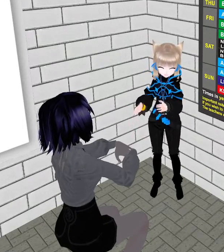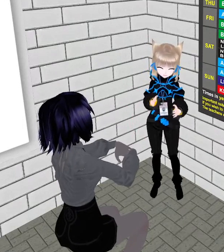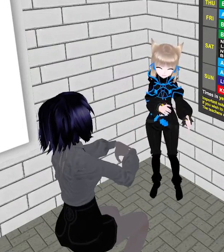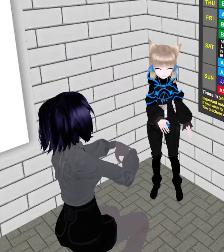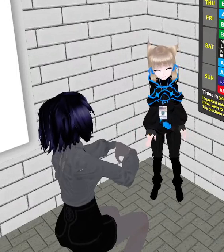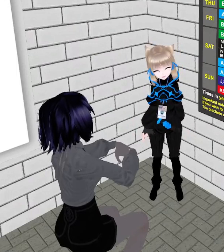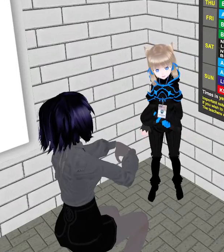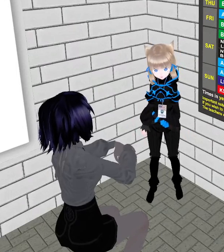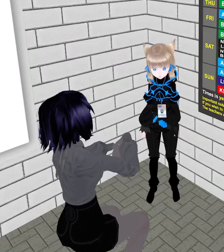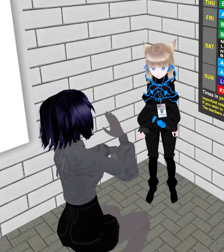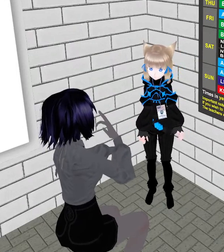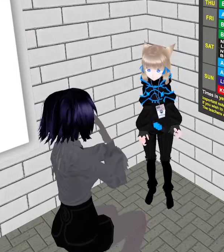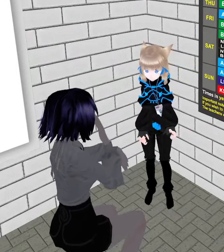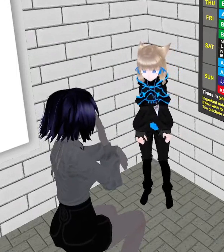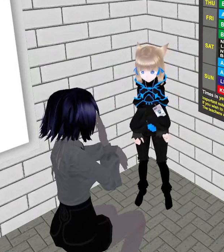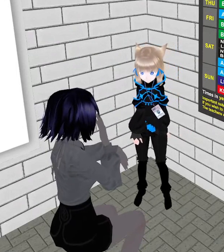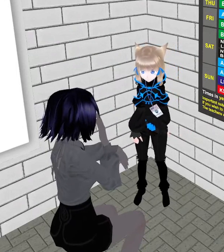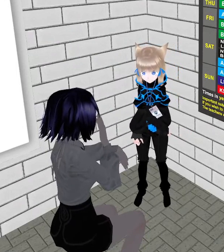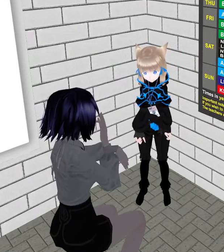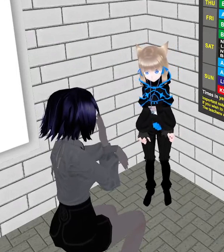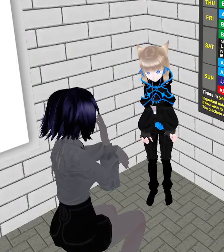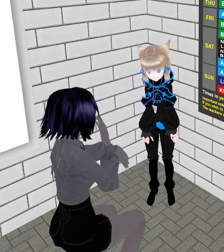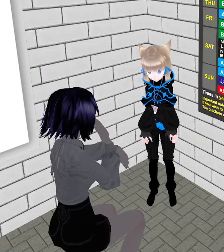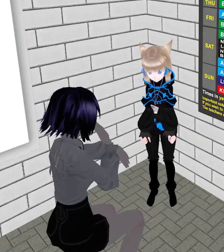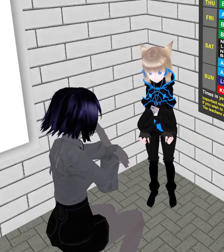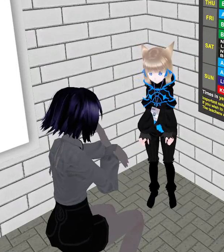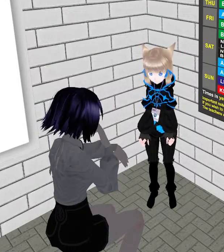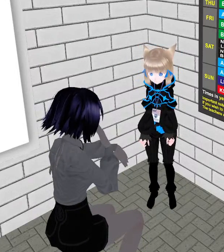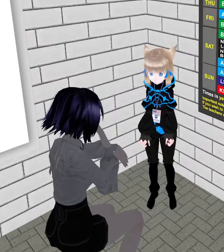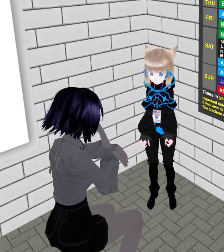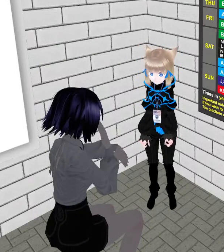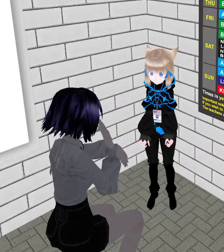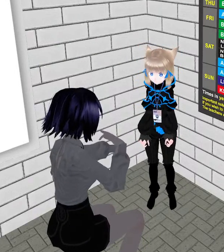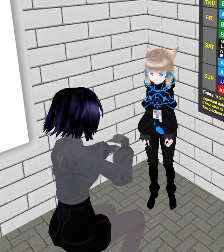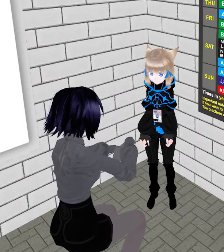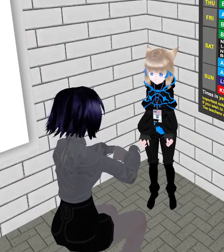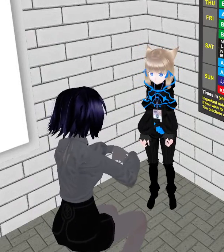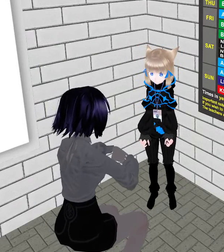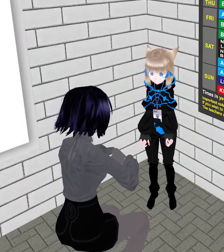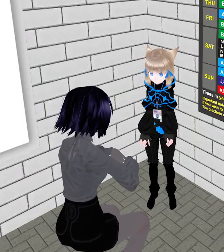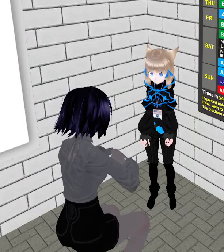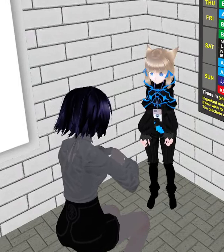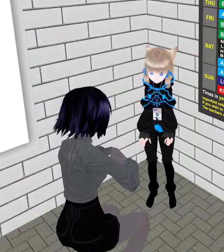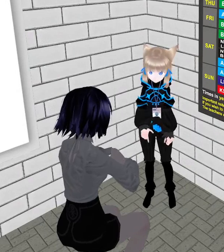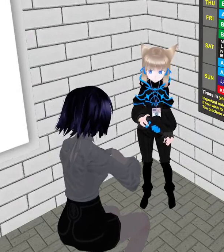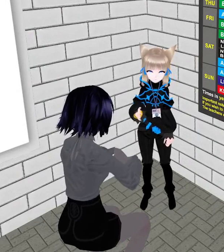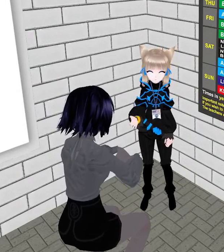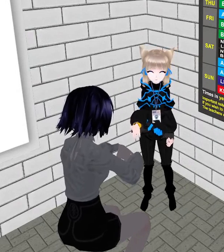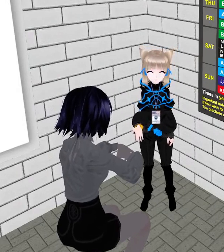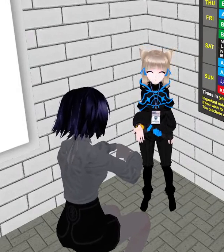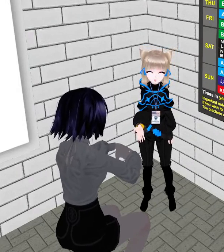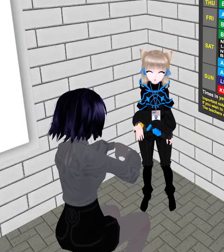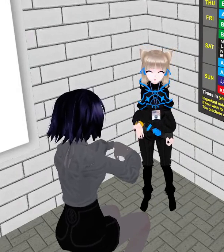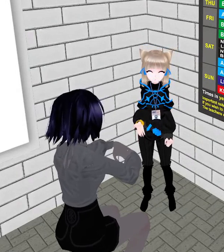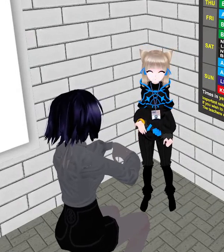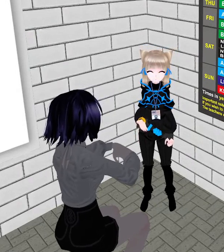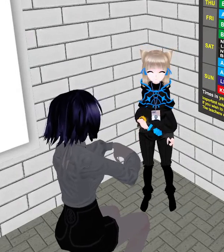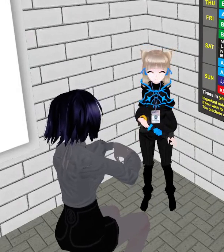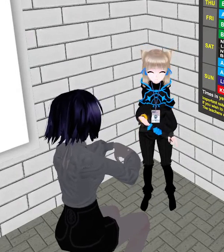can affect how the language is. But is ASL I like took a global sign language in high school for like sort of thing? 2 or 3 years because I failed it